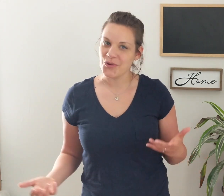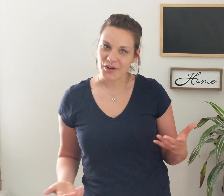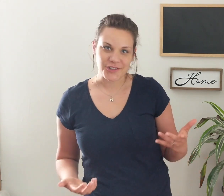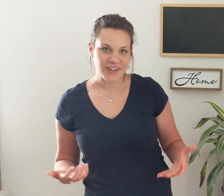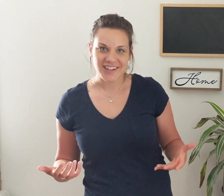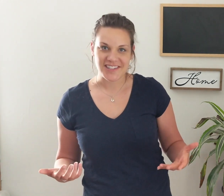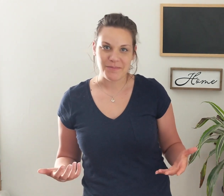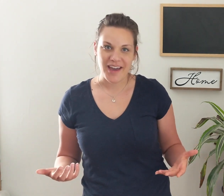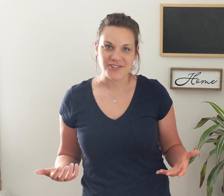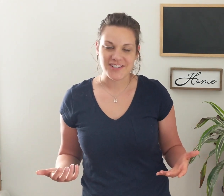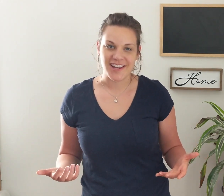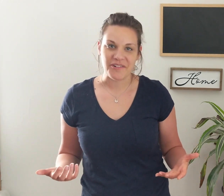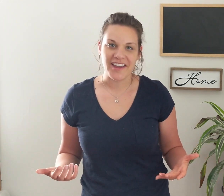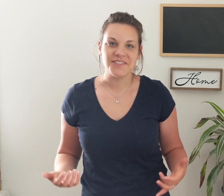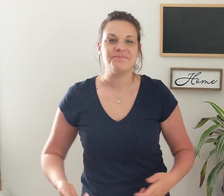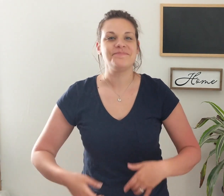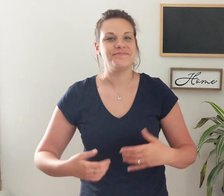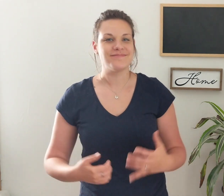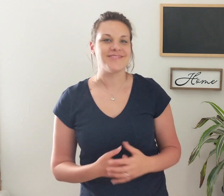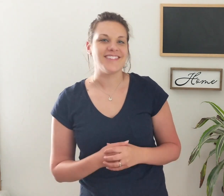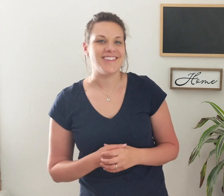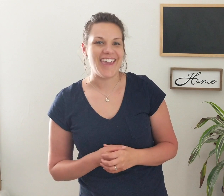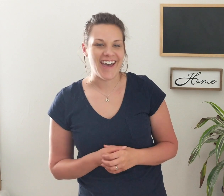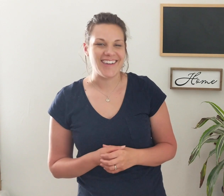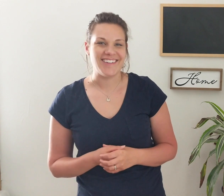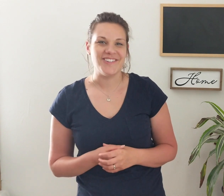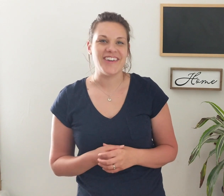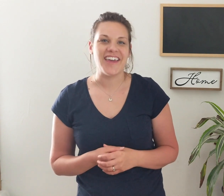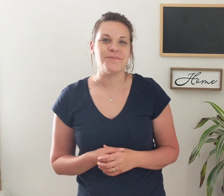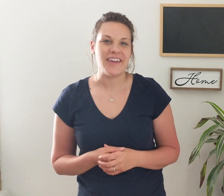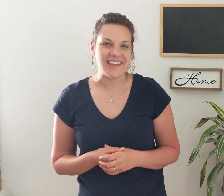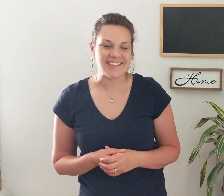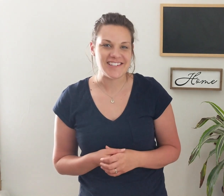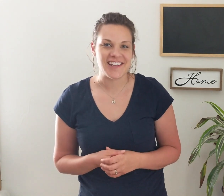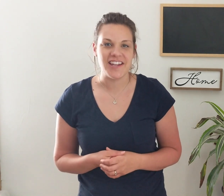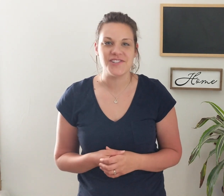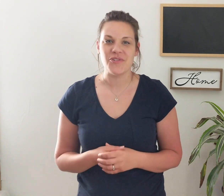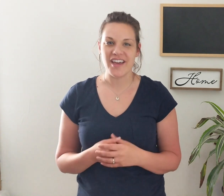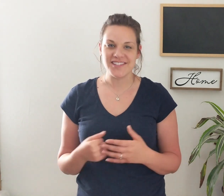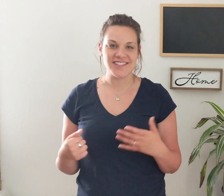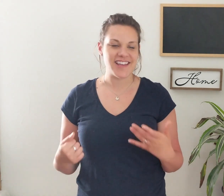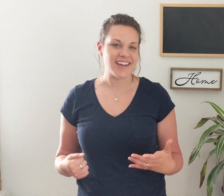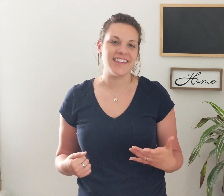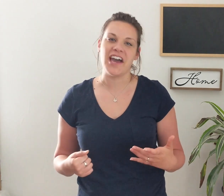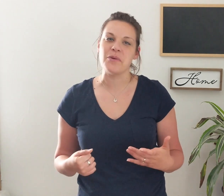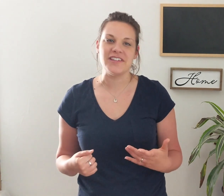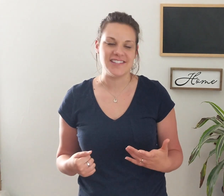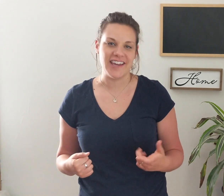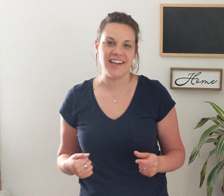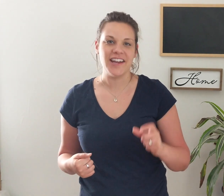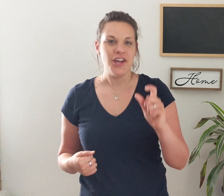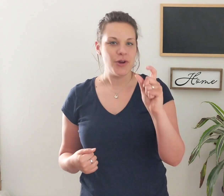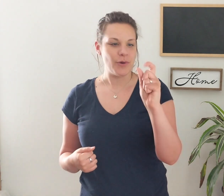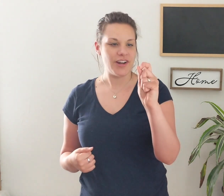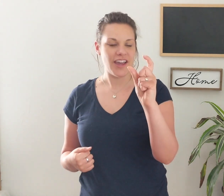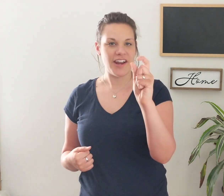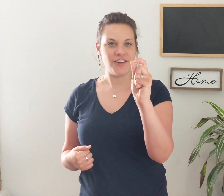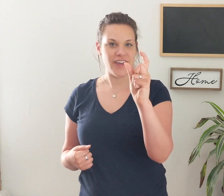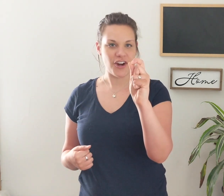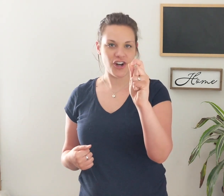wear green on St. Patrick's Day, right? Yeah, you get pinched. And so that's exactly how we sign it. We're gonna kind of do that